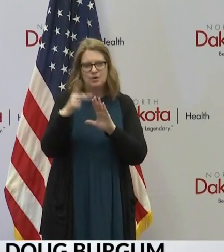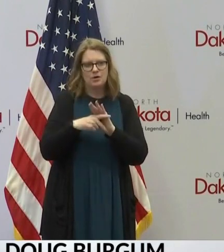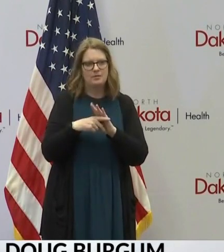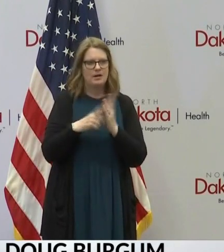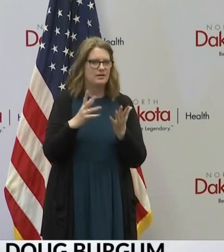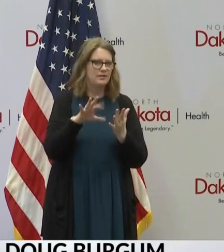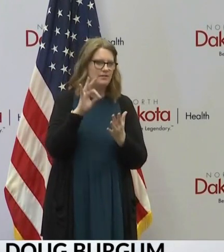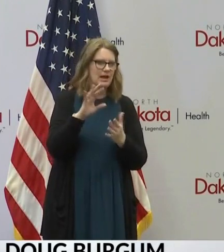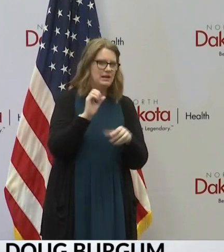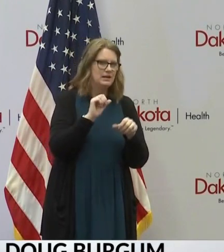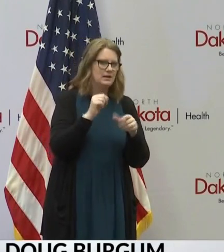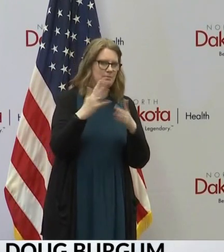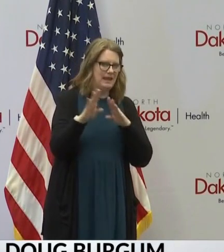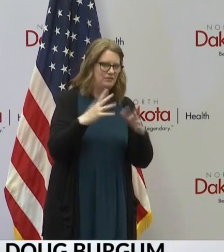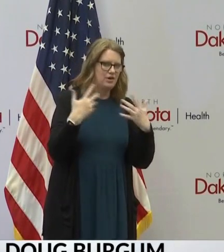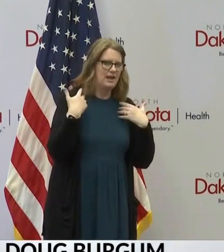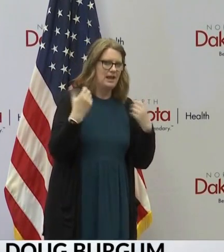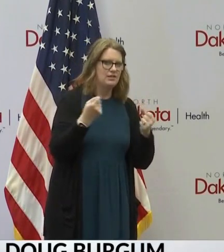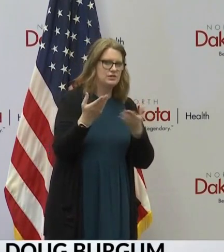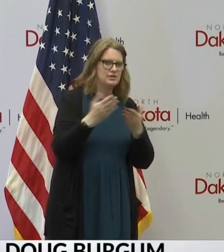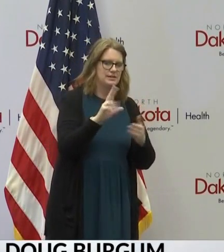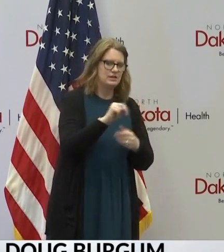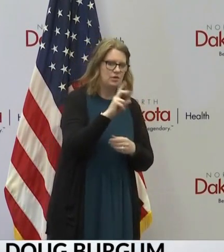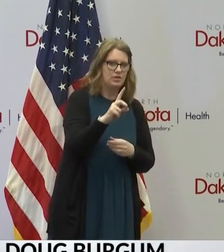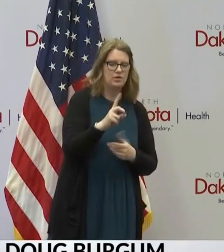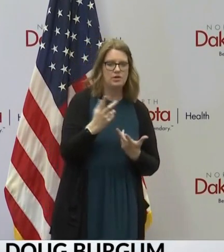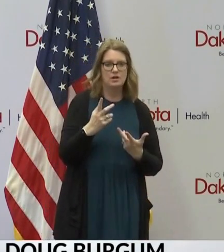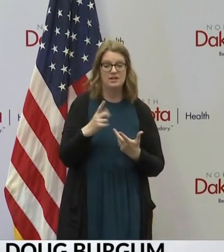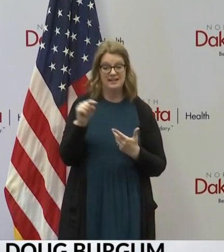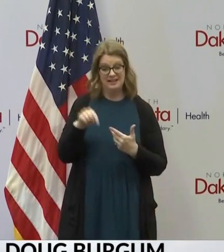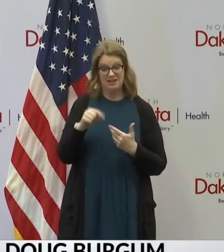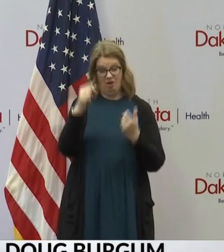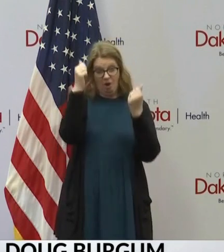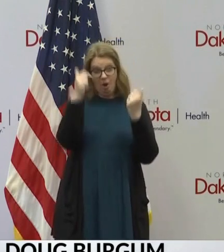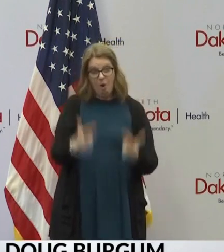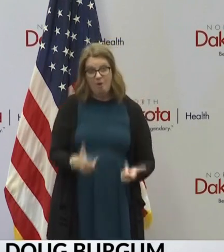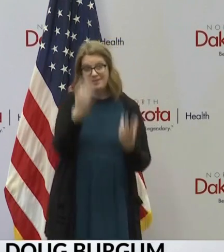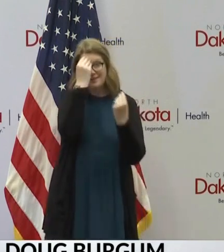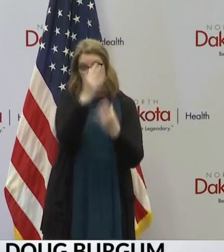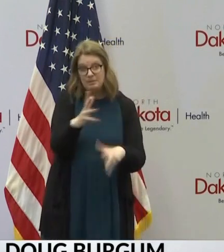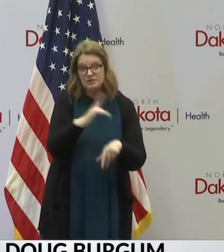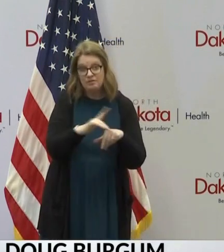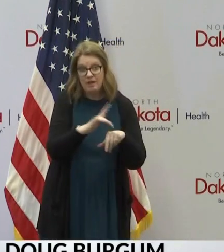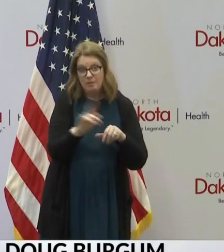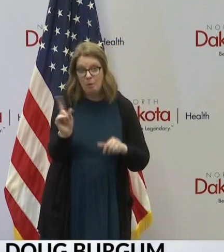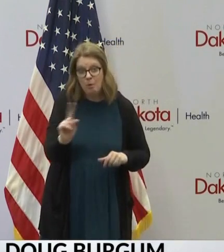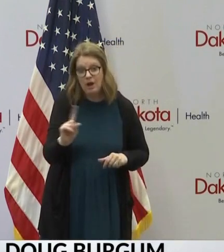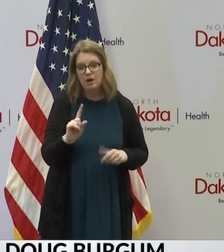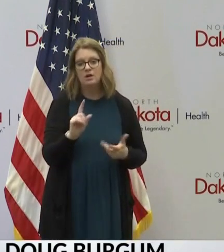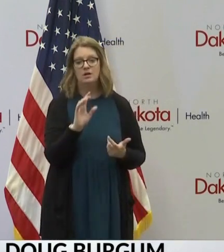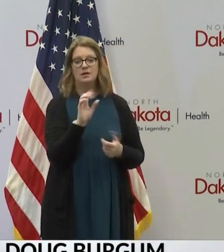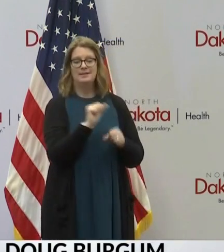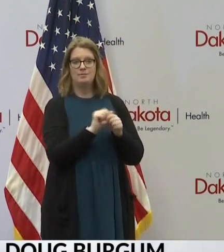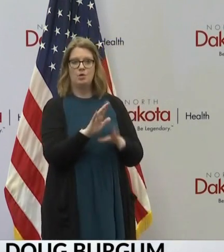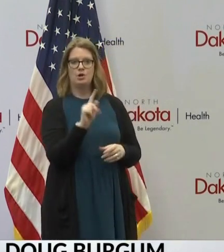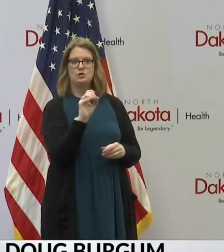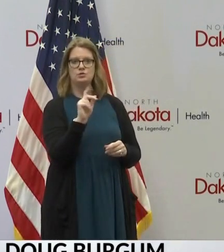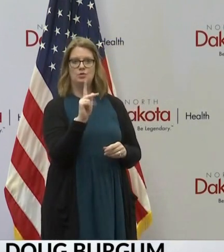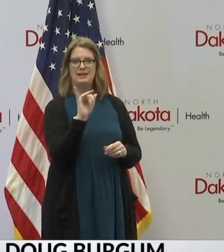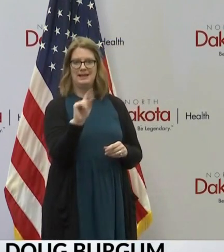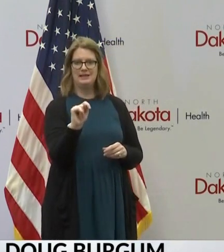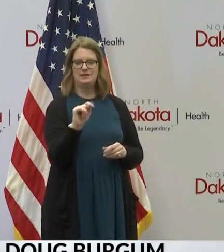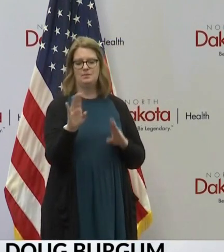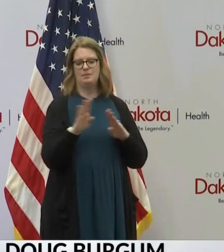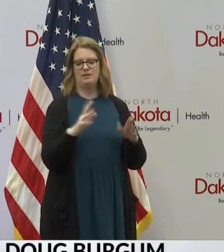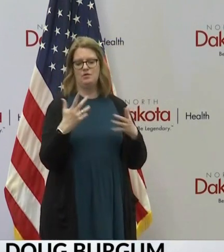services in North Dakota. You can find out all of this information about the employer toolkit, and you can find that